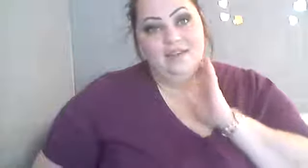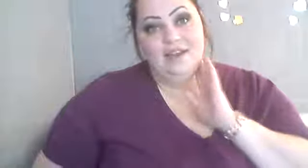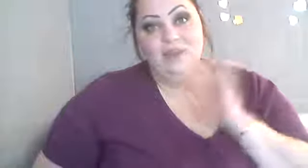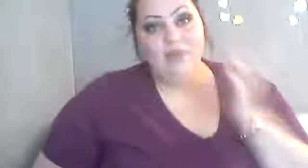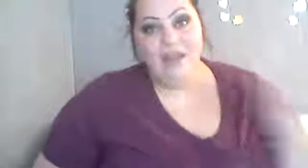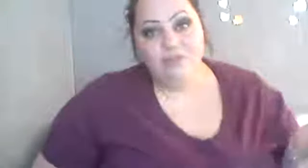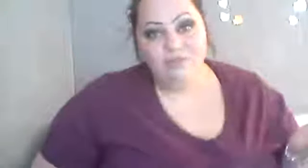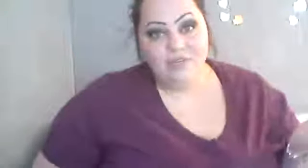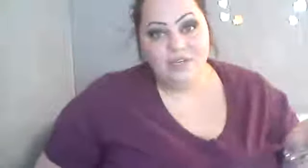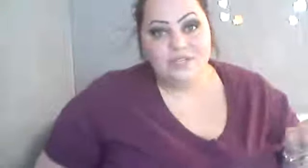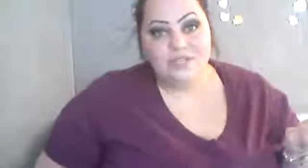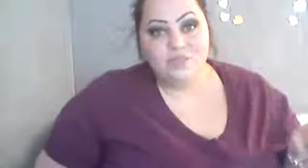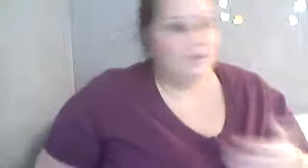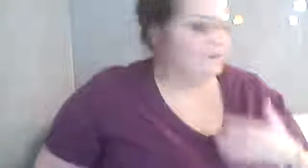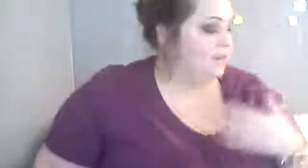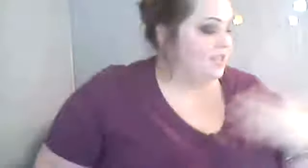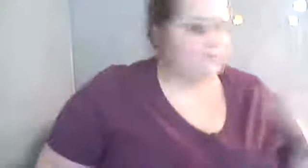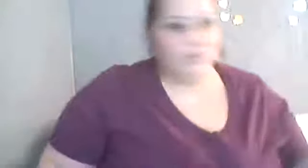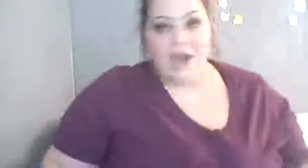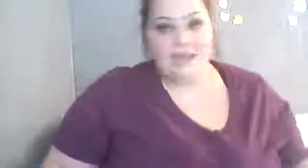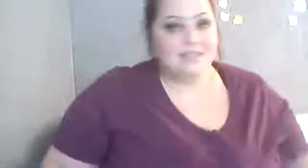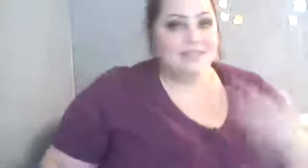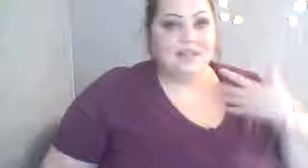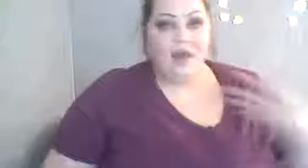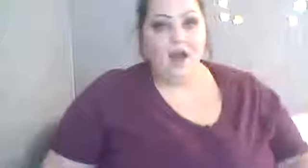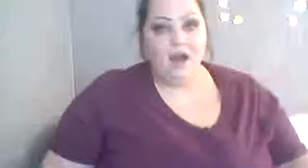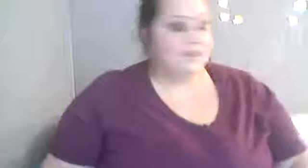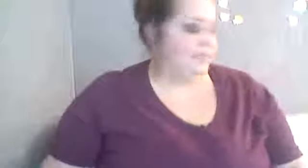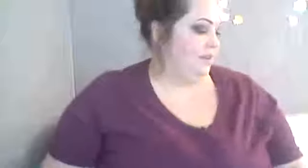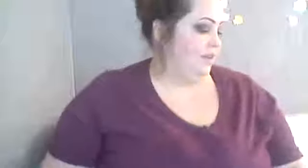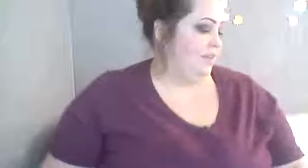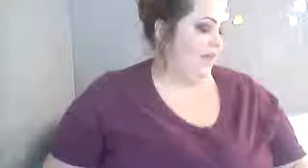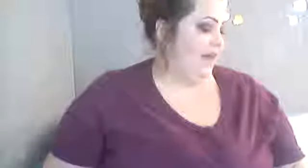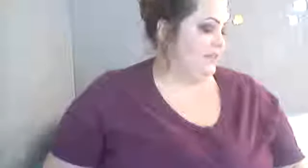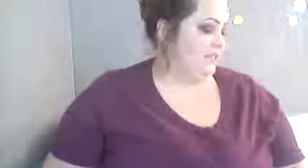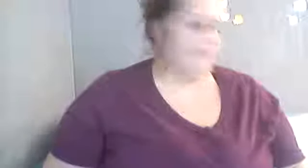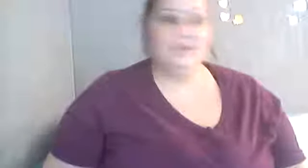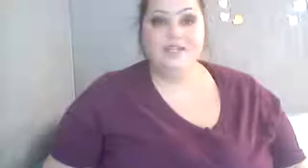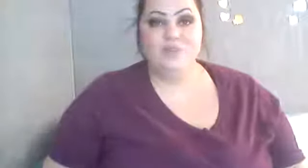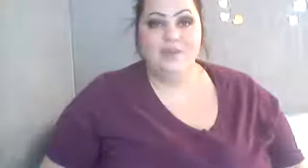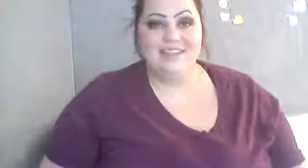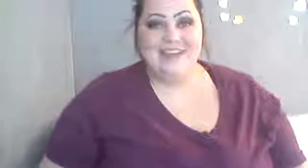I know when I don't feel good, I just want lots of rests and hugs and all of that, and so that's where he's at.